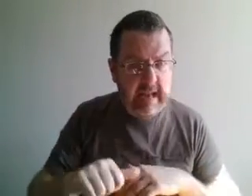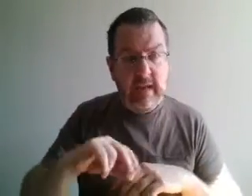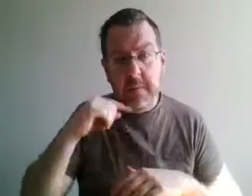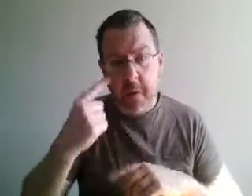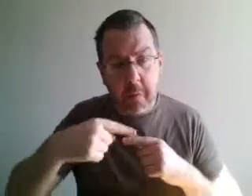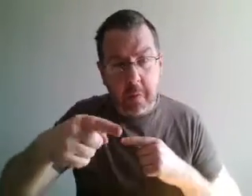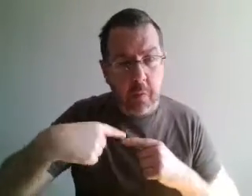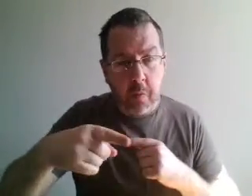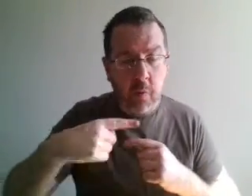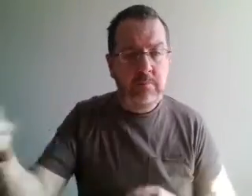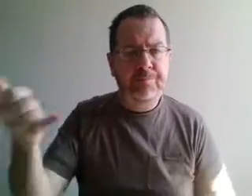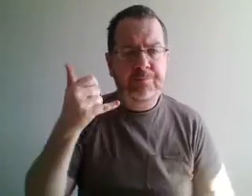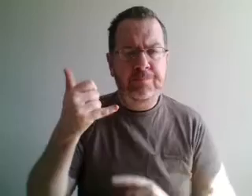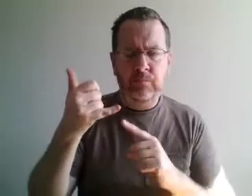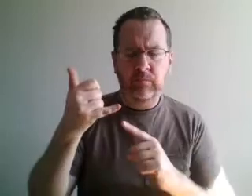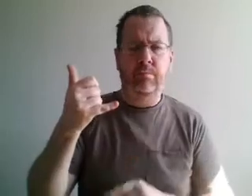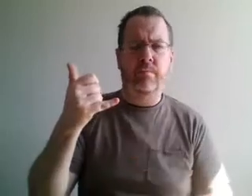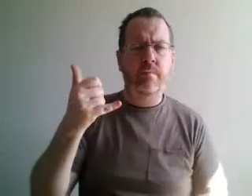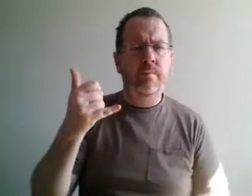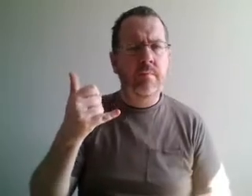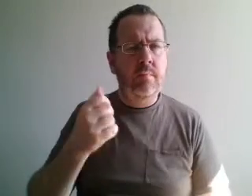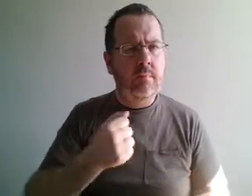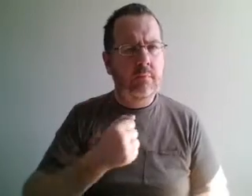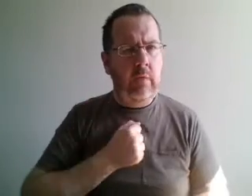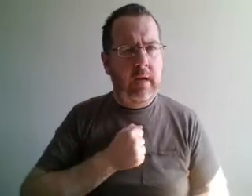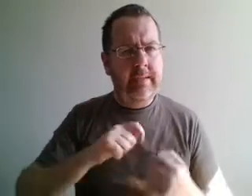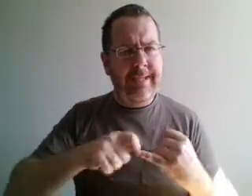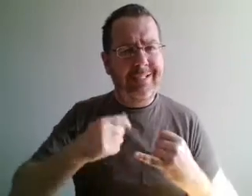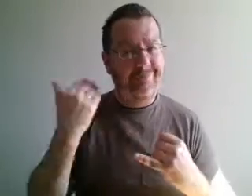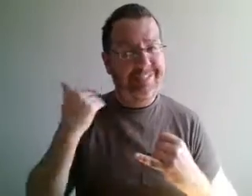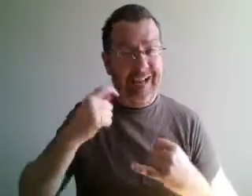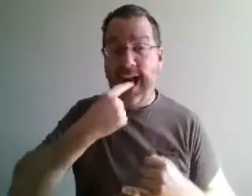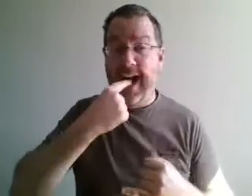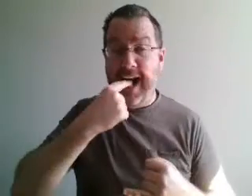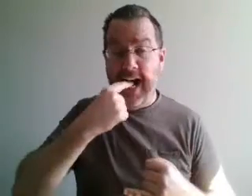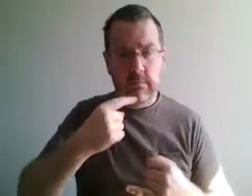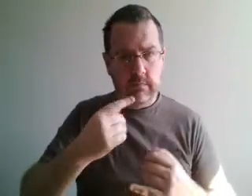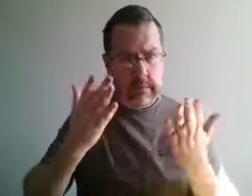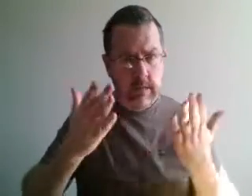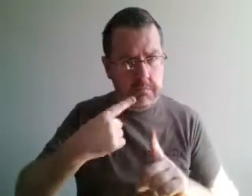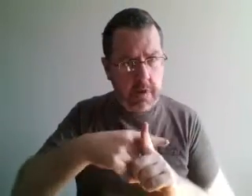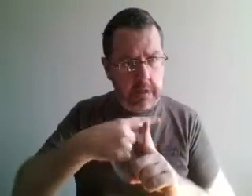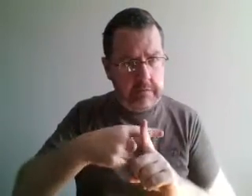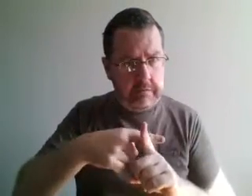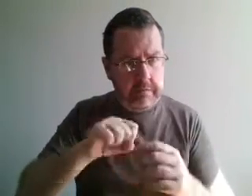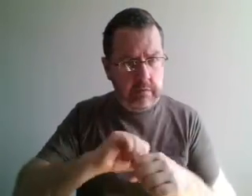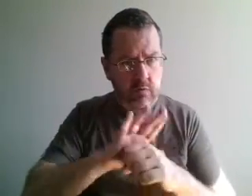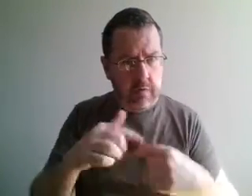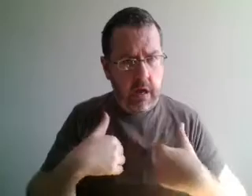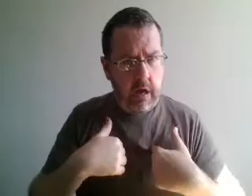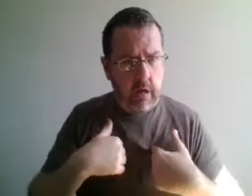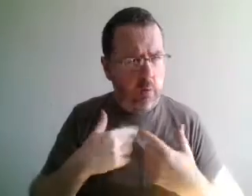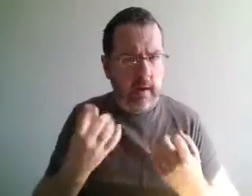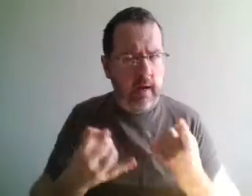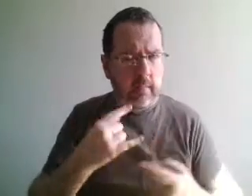told that the test that they have taken is positive, can you take me through what's going to happen to them after that? Okay. If the test